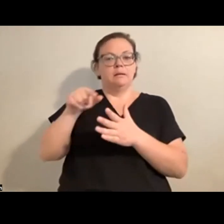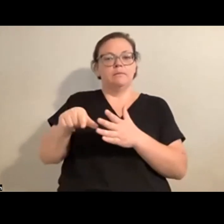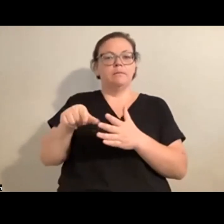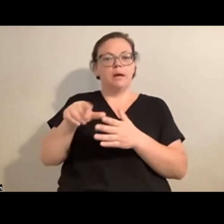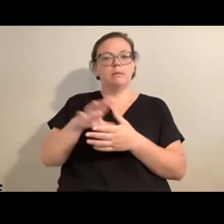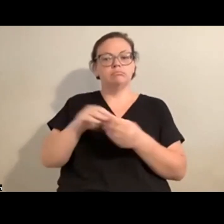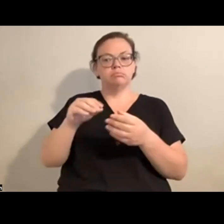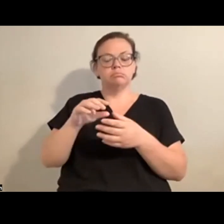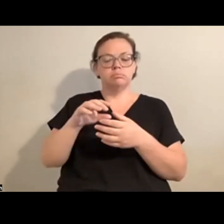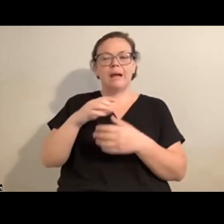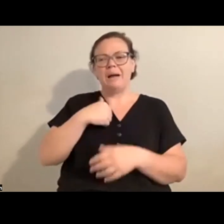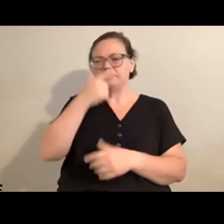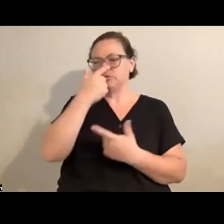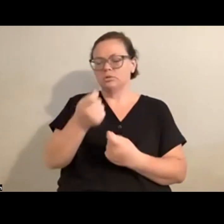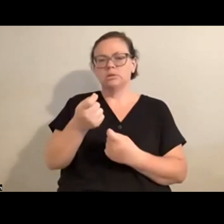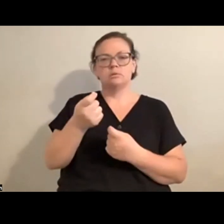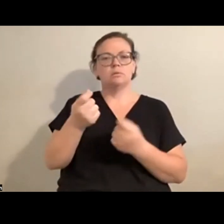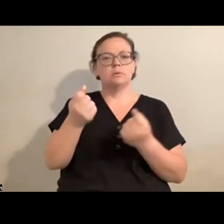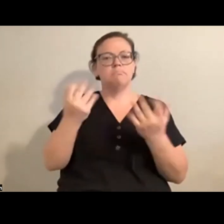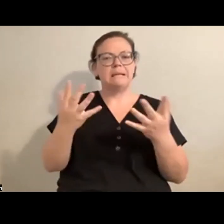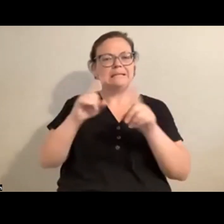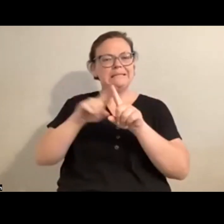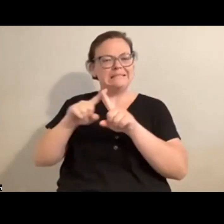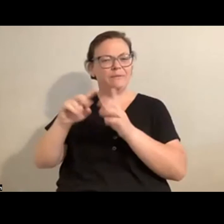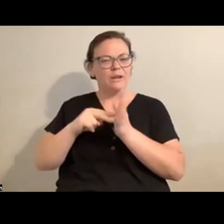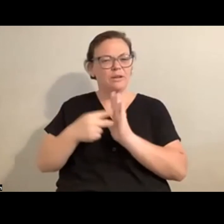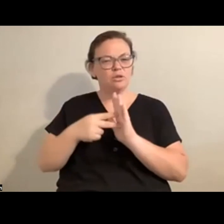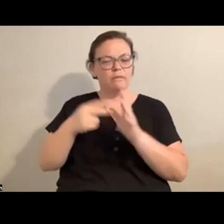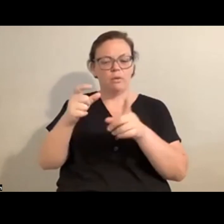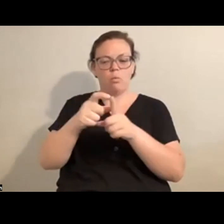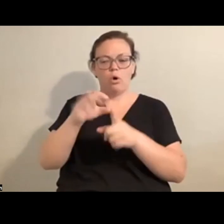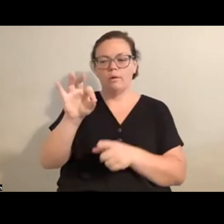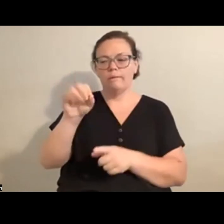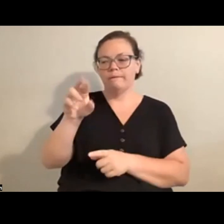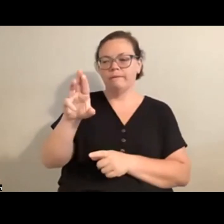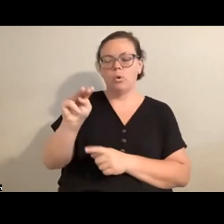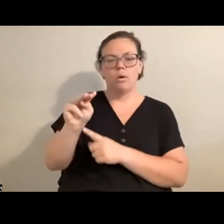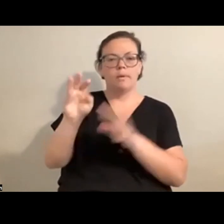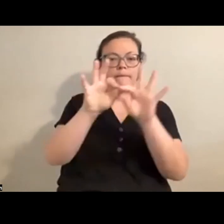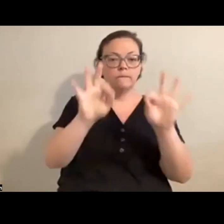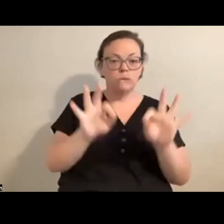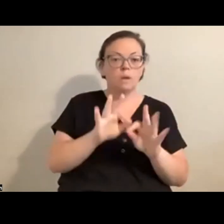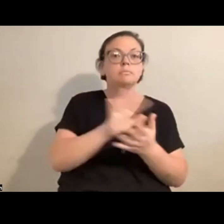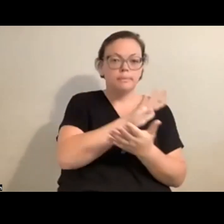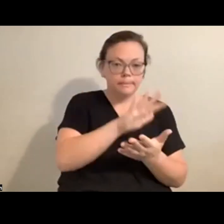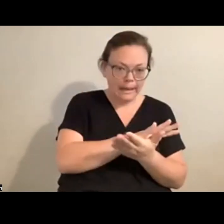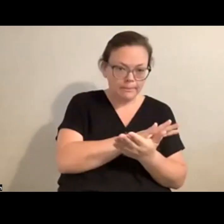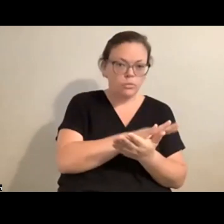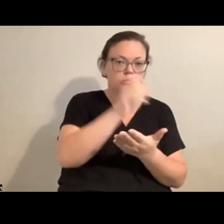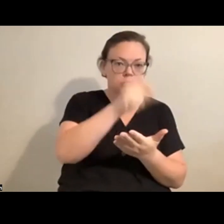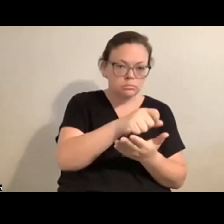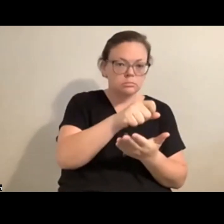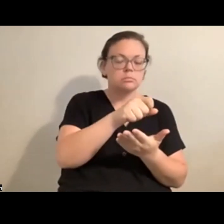with the multiple definitions of the word form. Like the form was a form, but there's